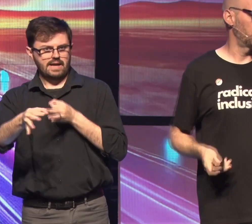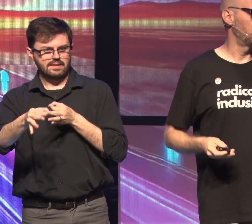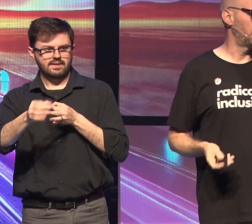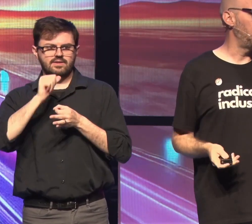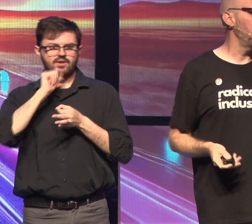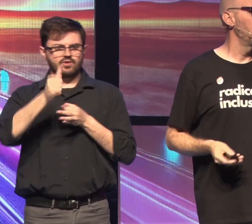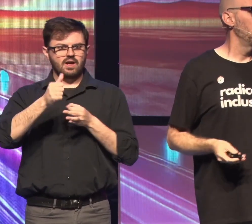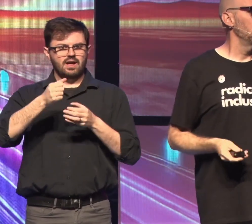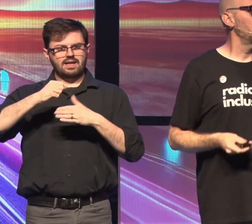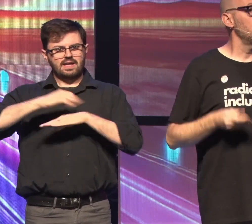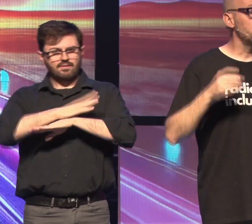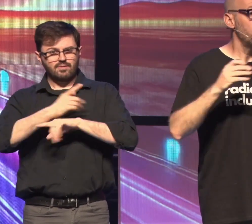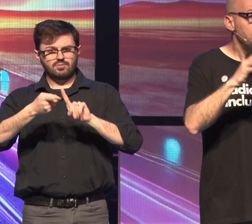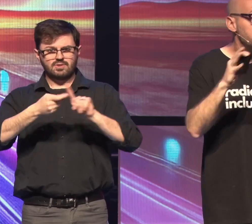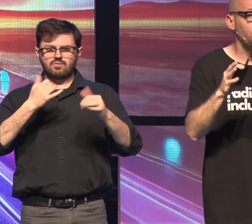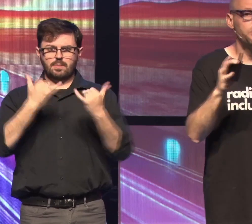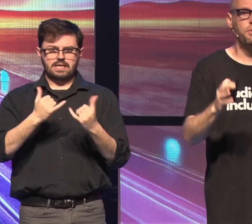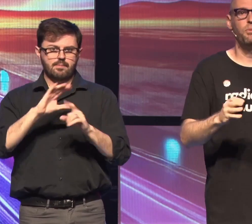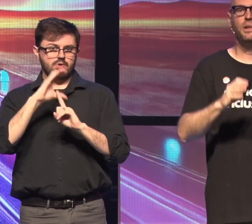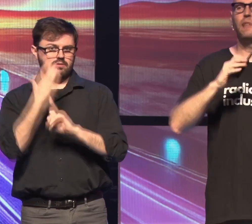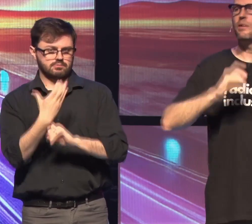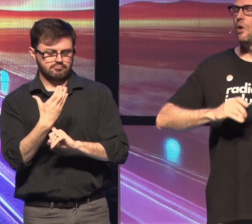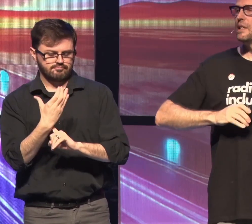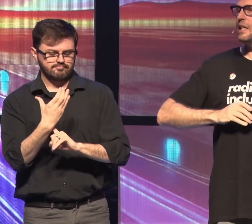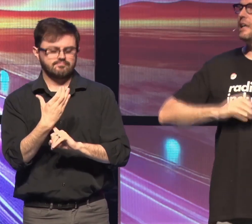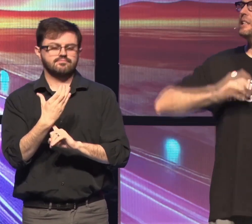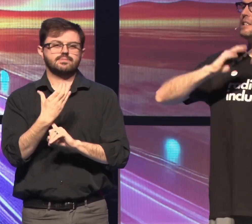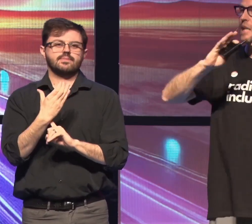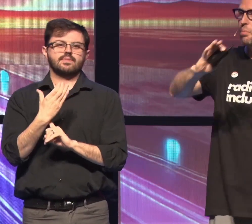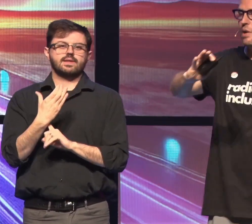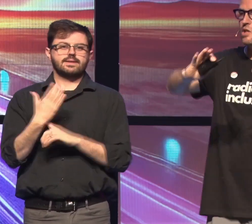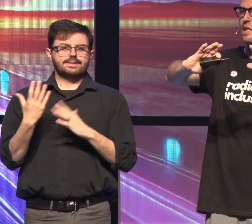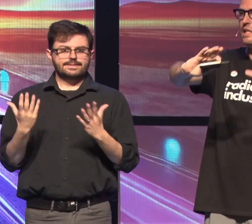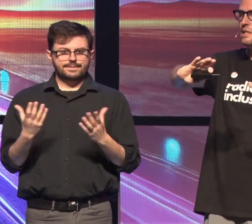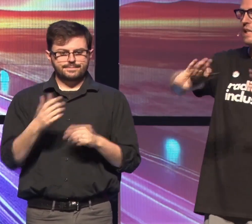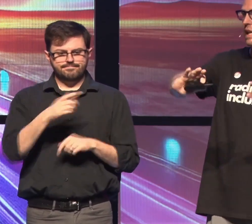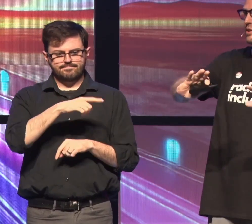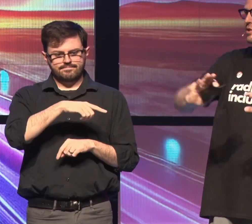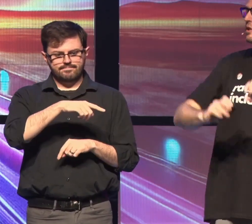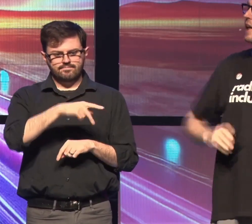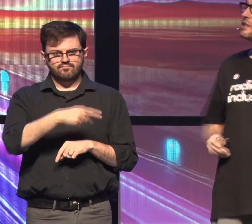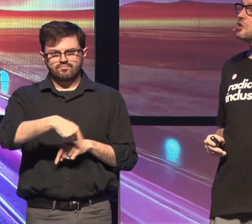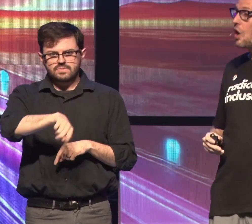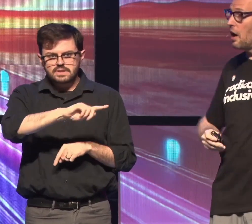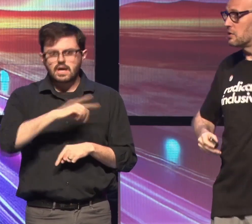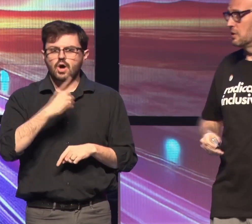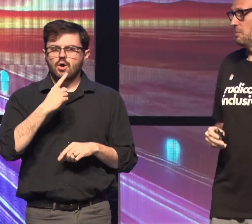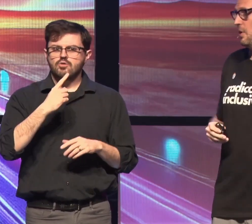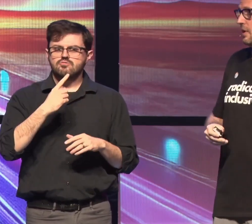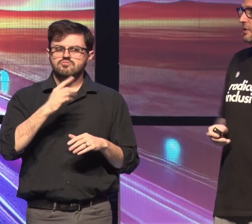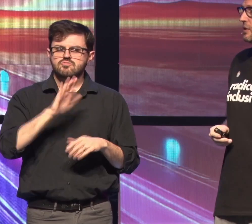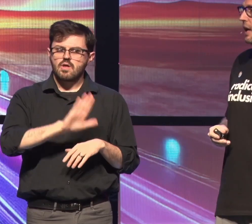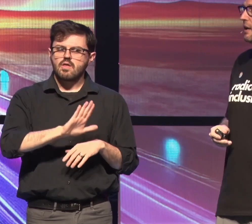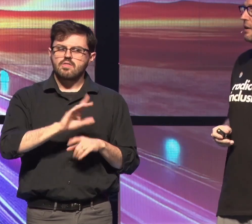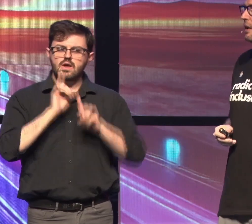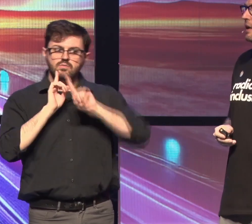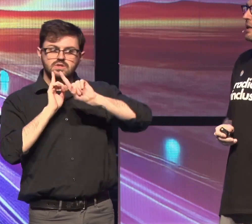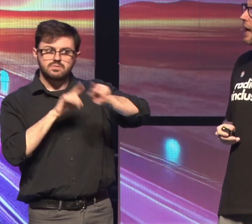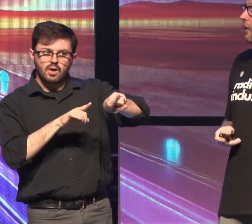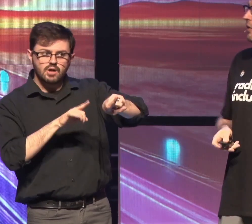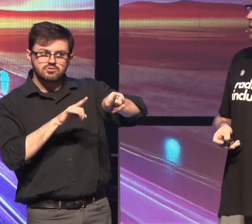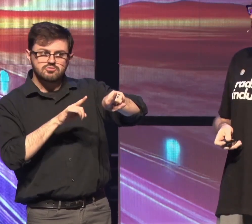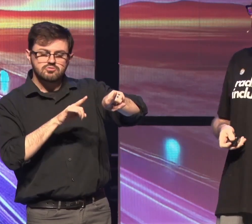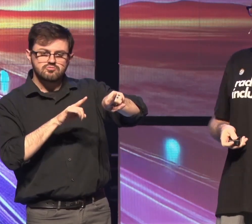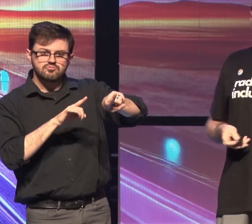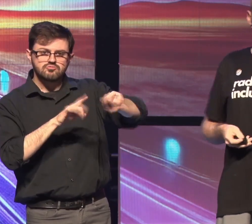culture, okay? So these folks would like say separation is the answer. So that's John's response, okay?